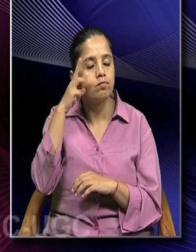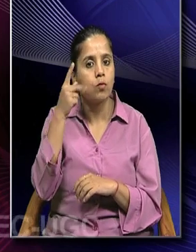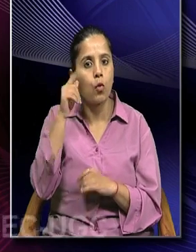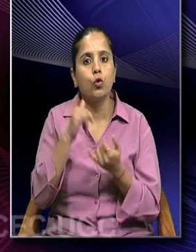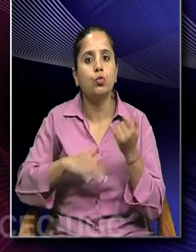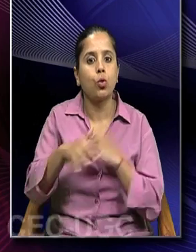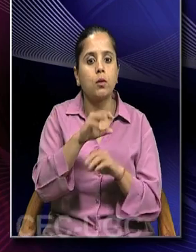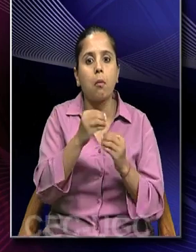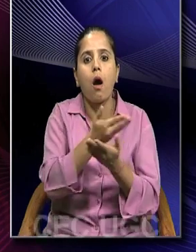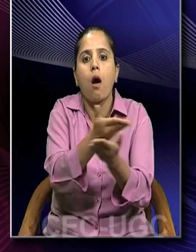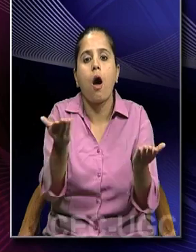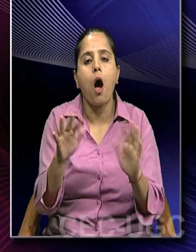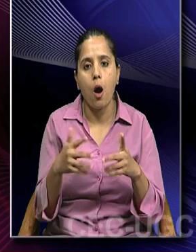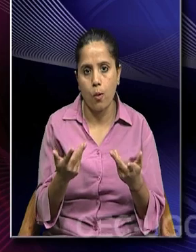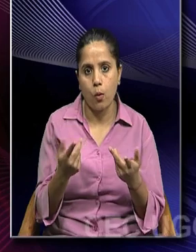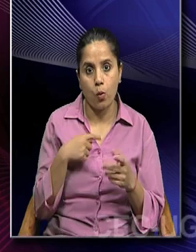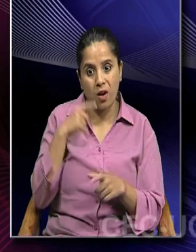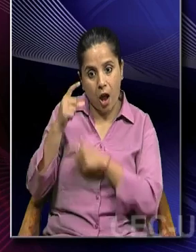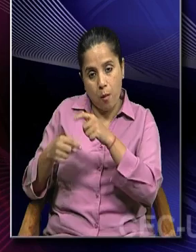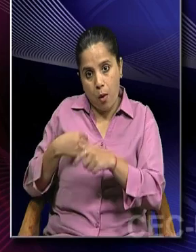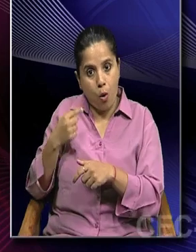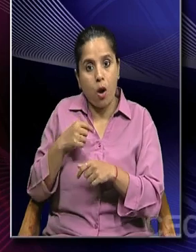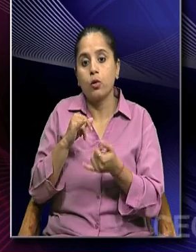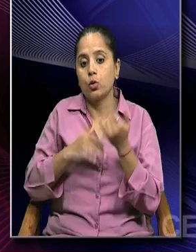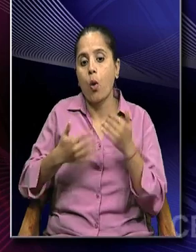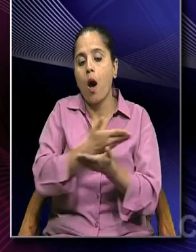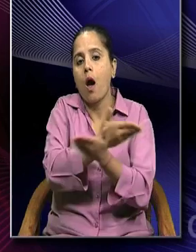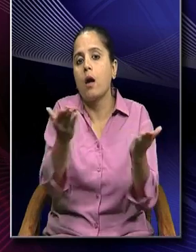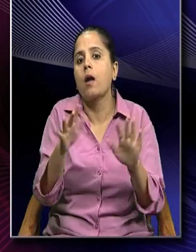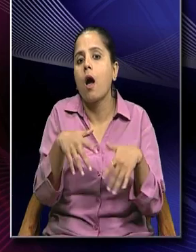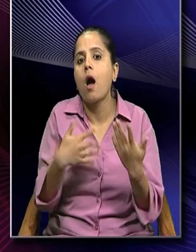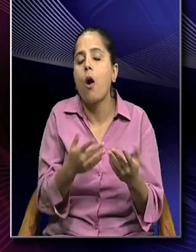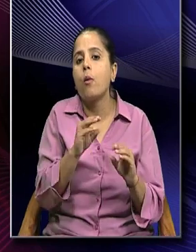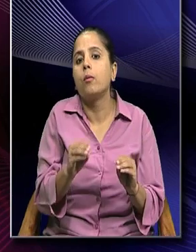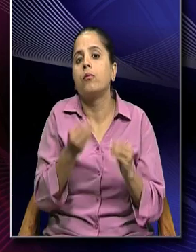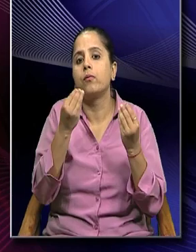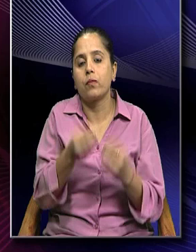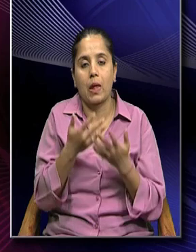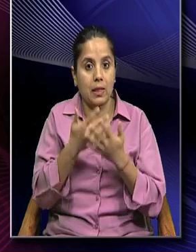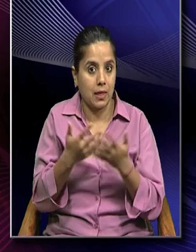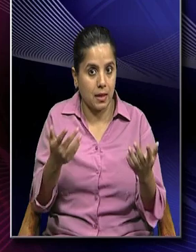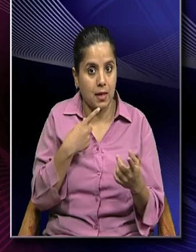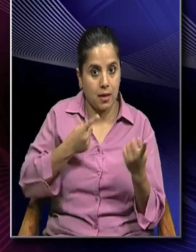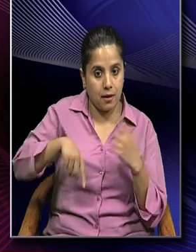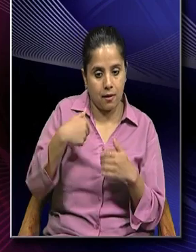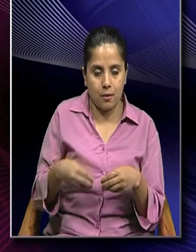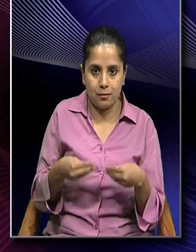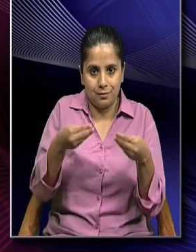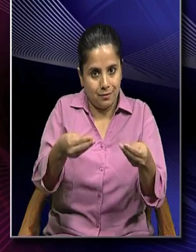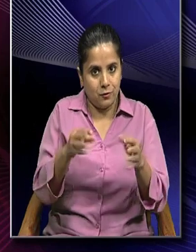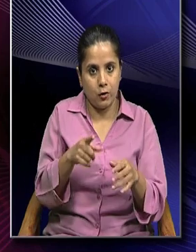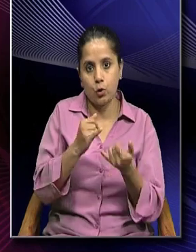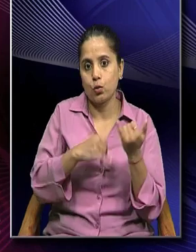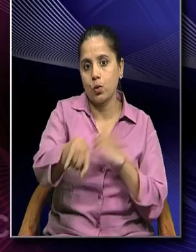social welfare, about what happens to the society with the product which we are offering from our